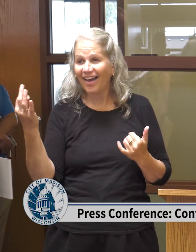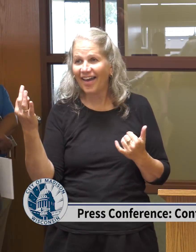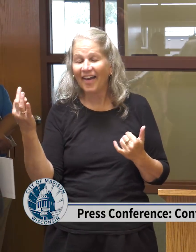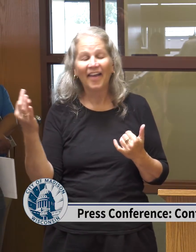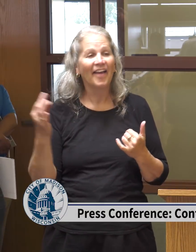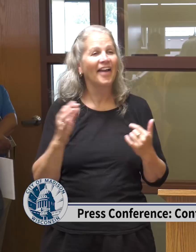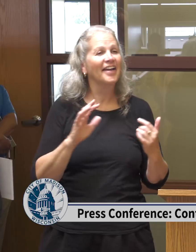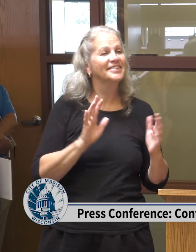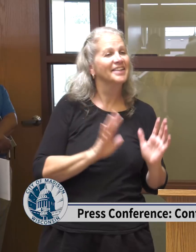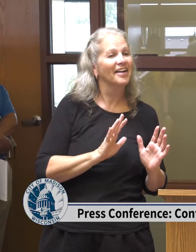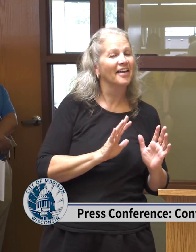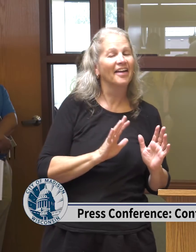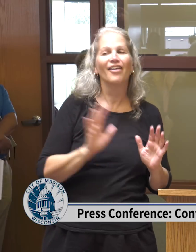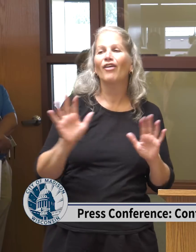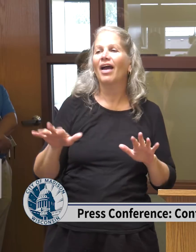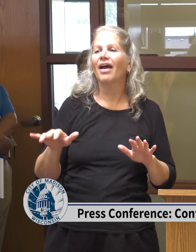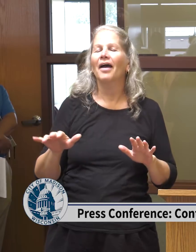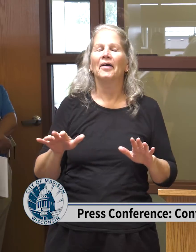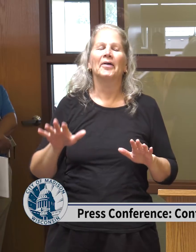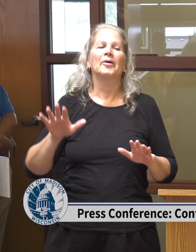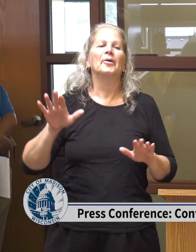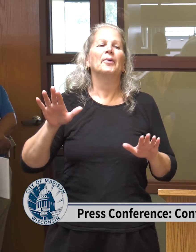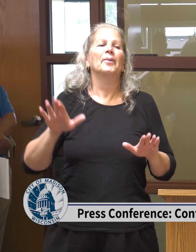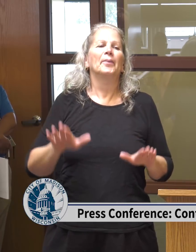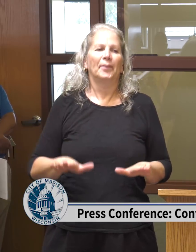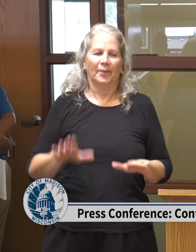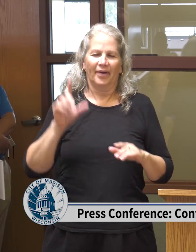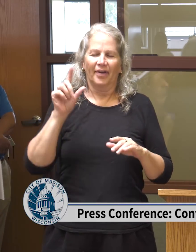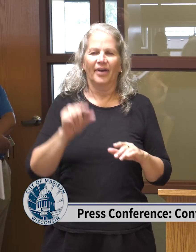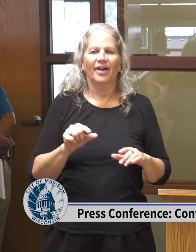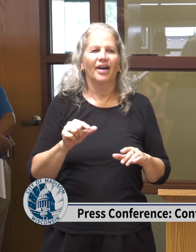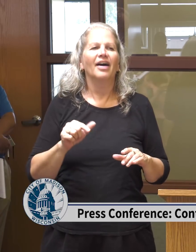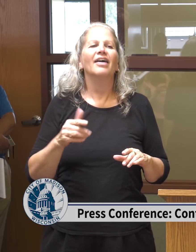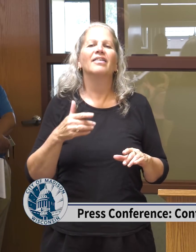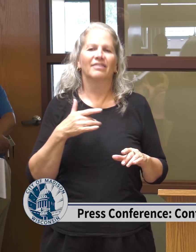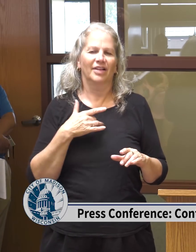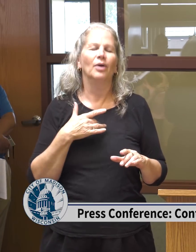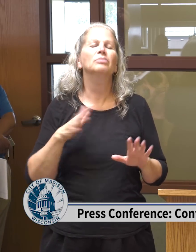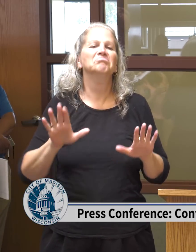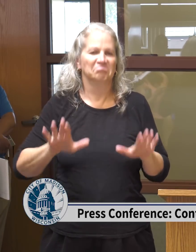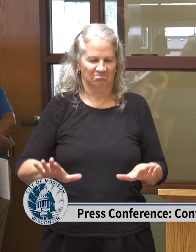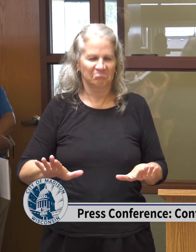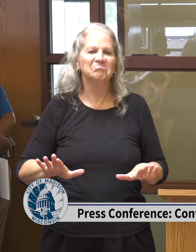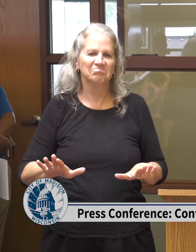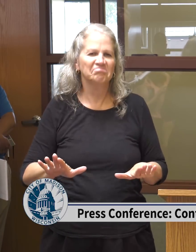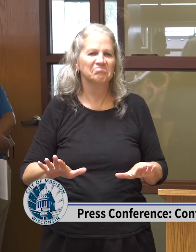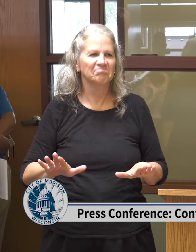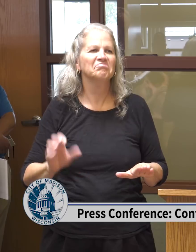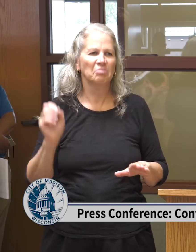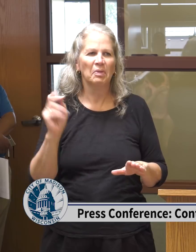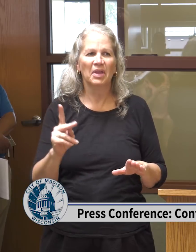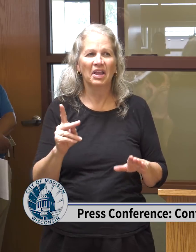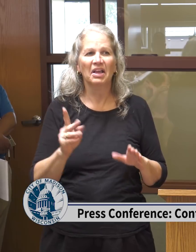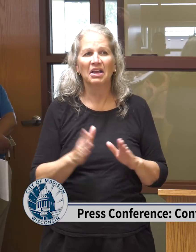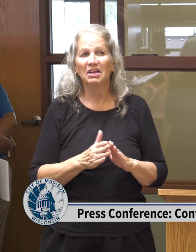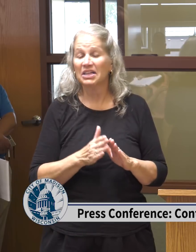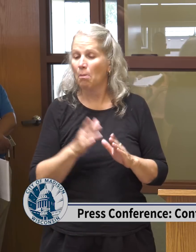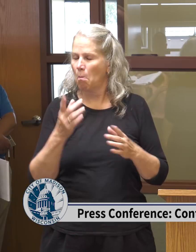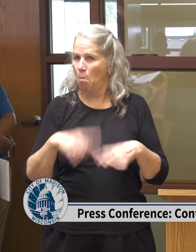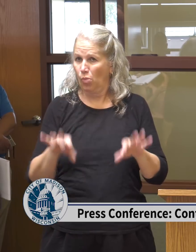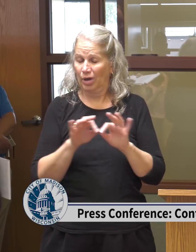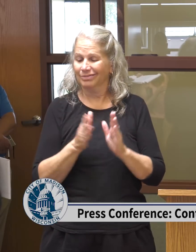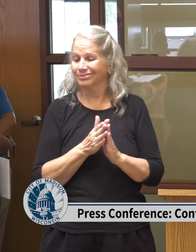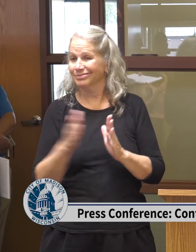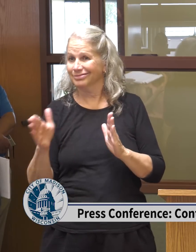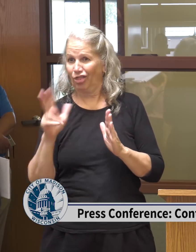predicted, and that's real good. And if we can make it through the next 36 hours, it'll be even